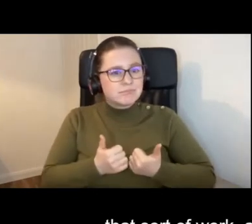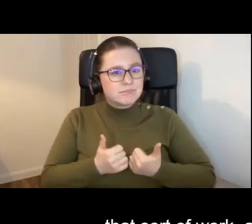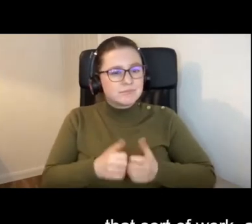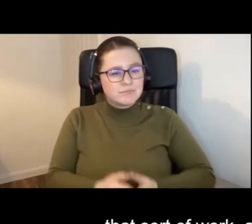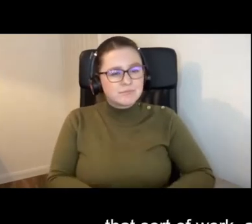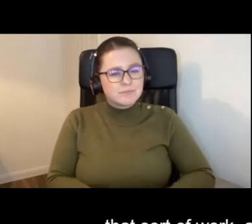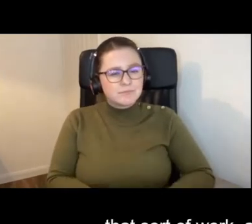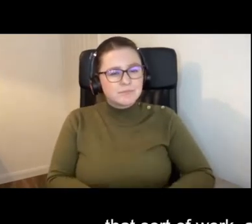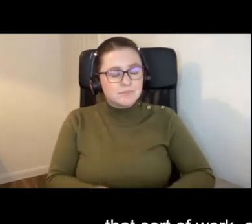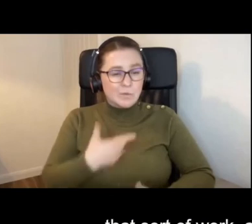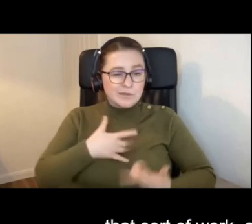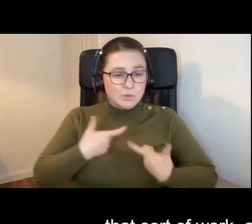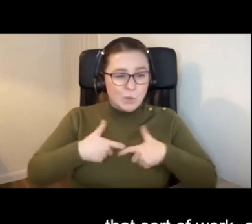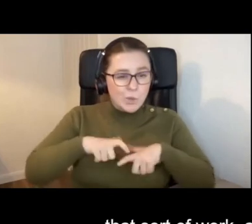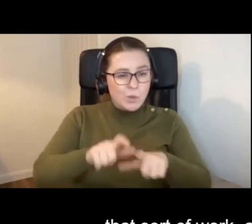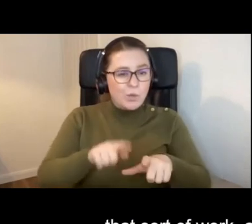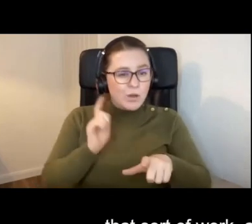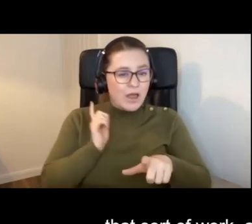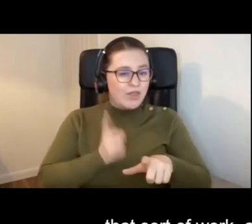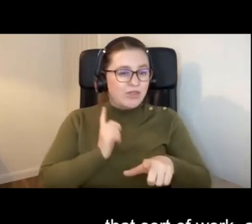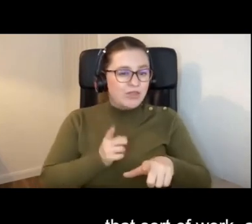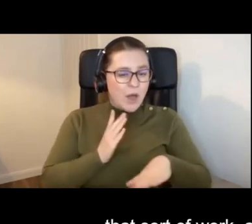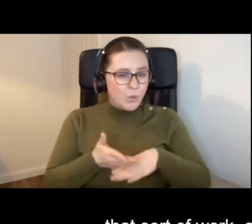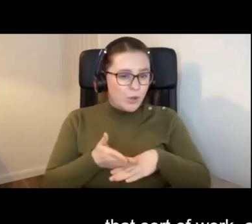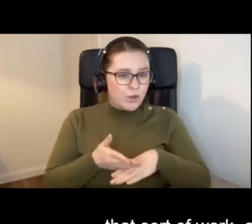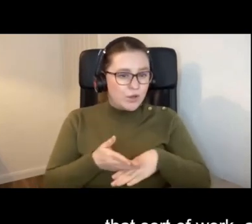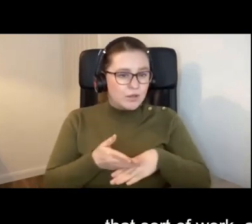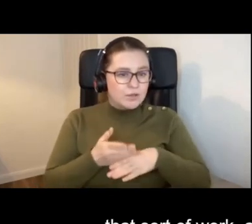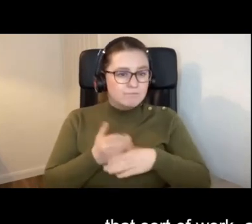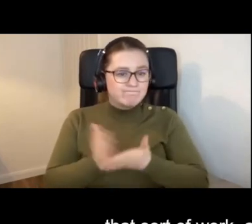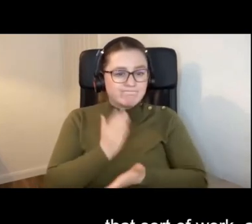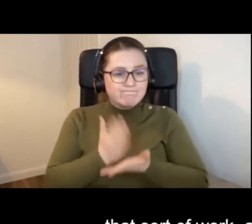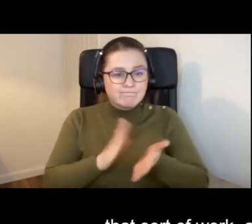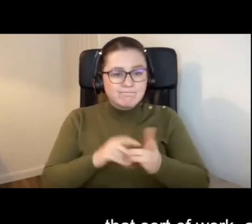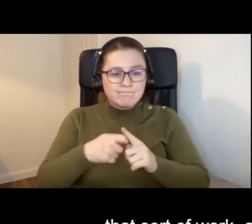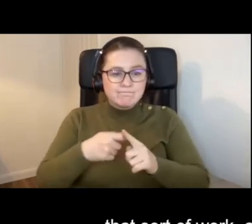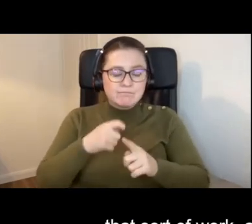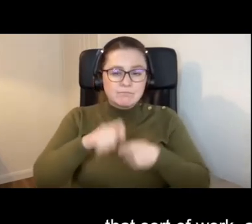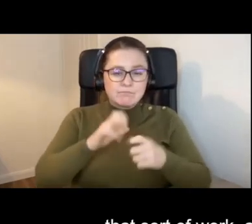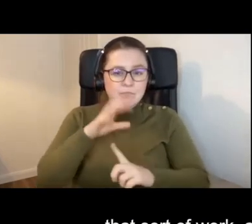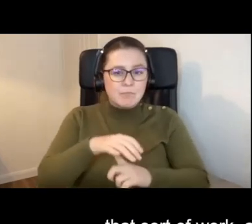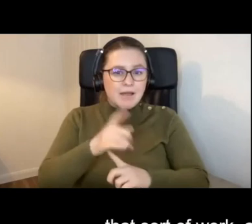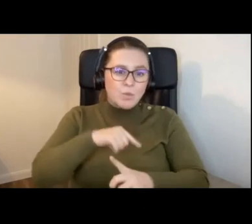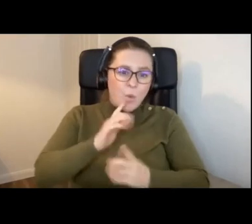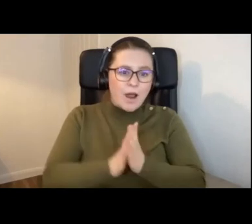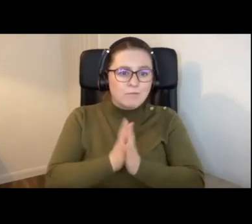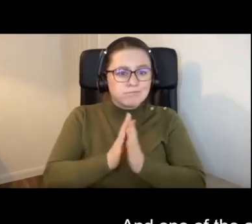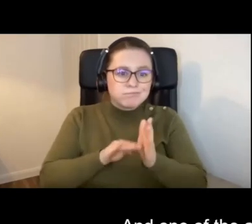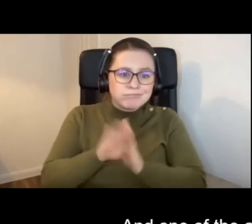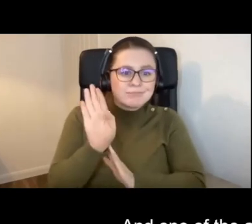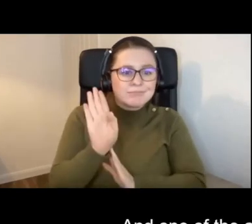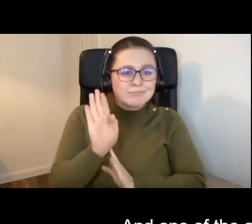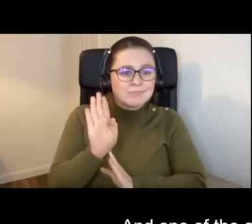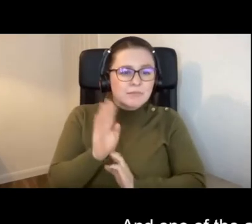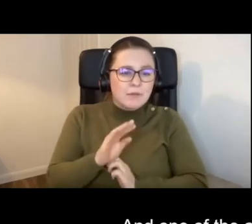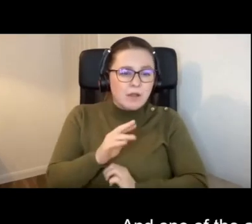We need to continue that sort of work and to make Milton Keynes a place where people can thrive. And